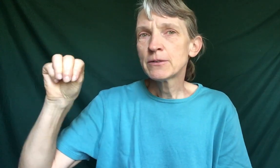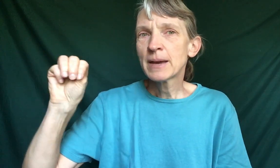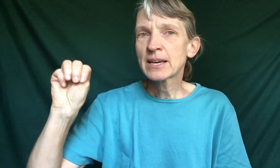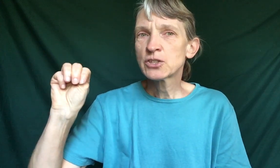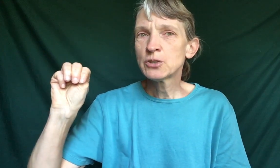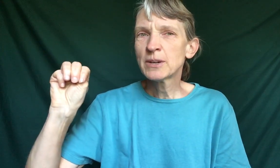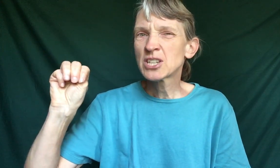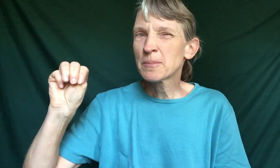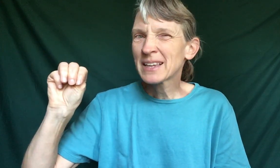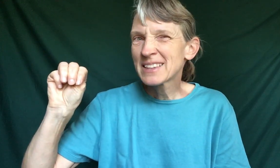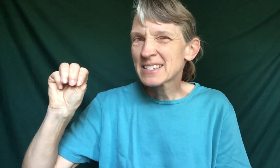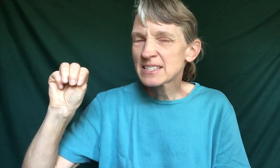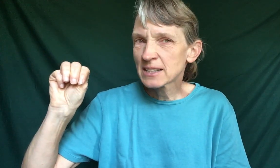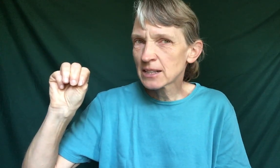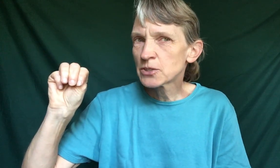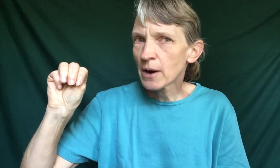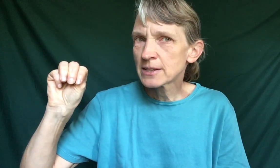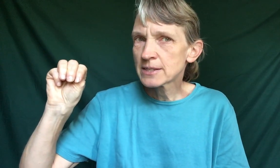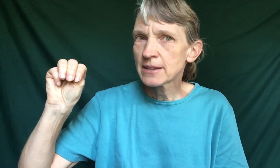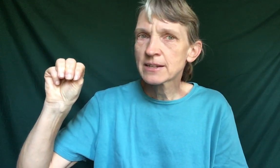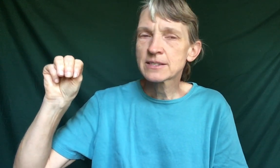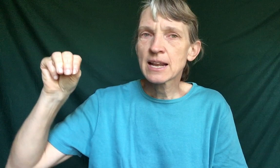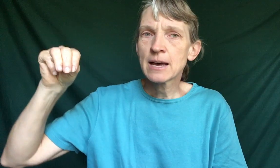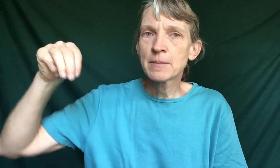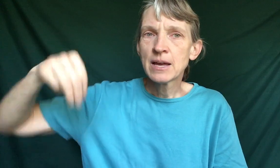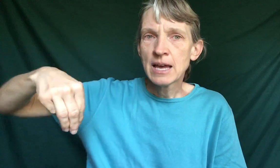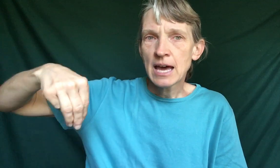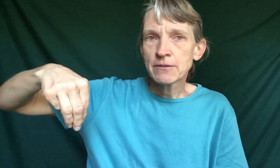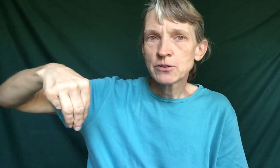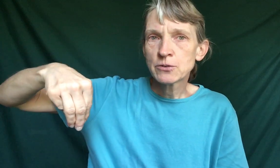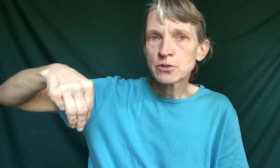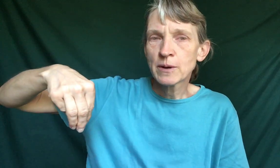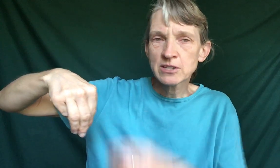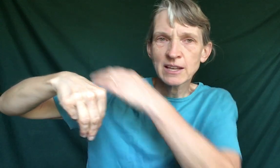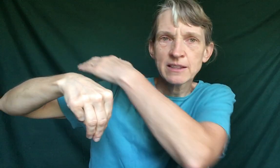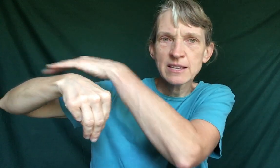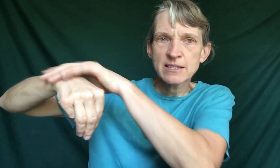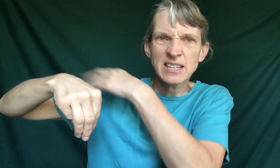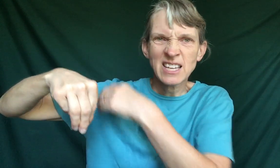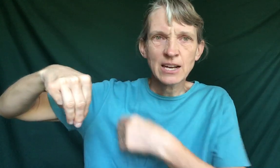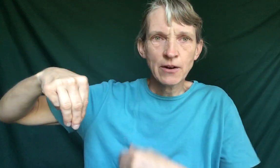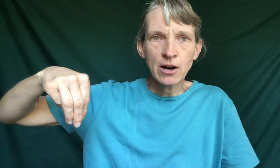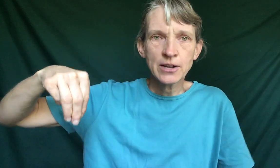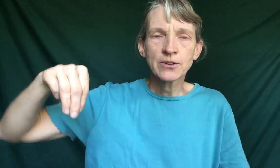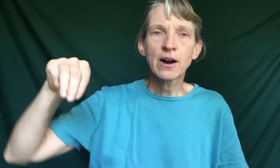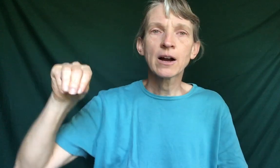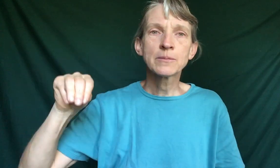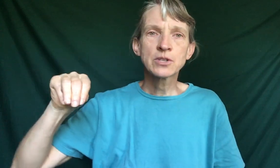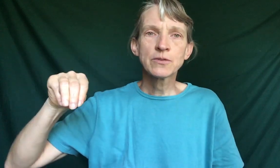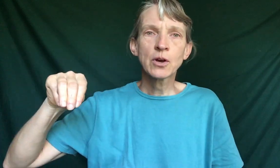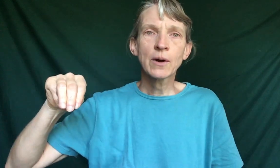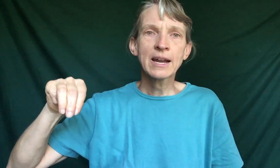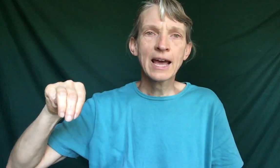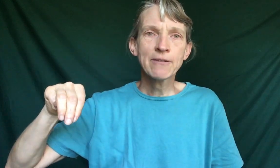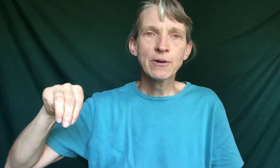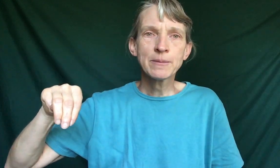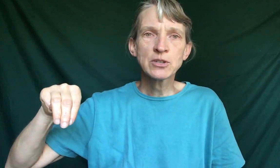make it too much up like this, it's a little too hard to see that it's an M. And if you do too much like this, that's kind of hard on your arm. So if you go kind of halfway in